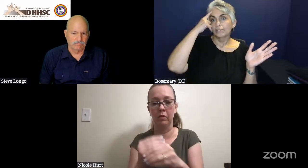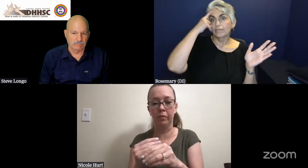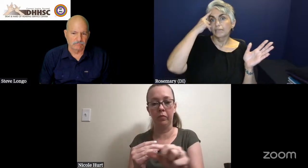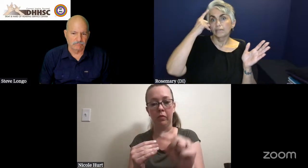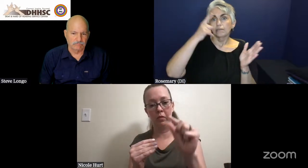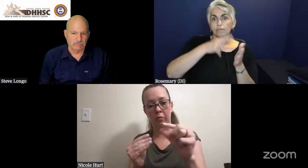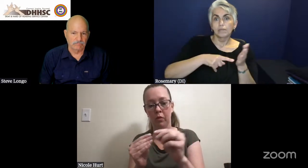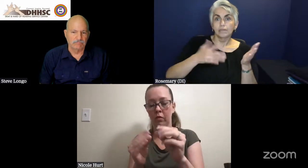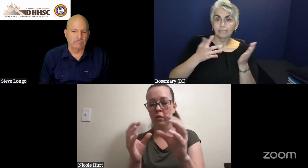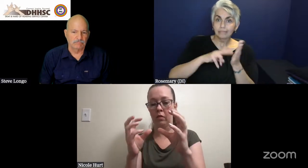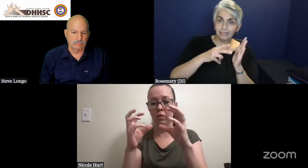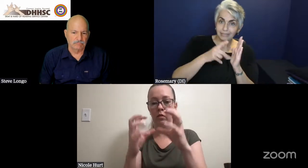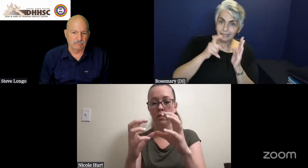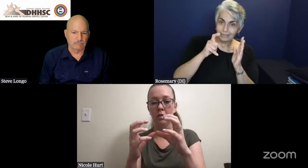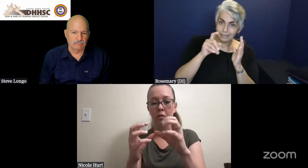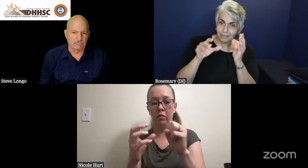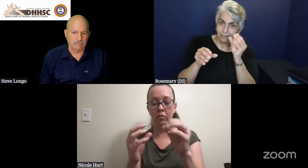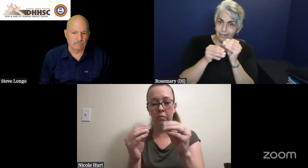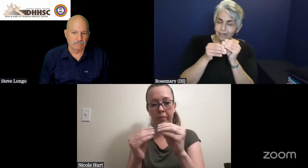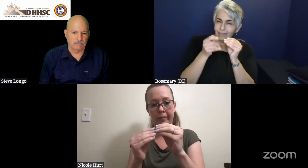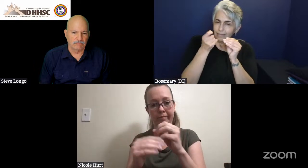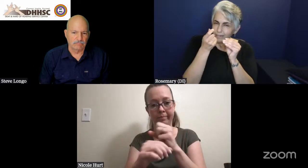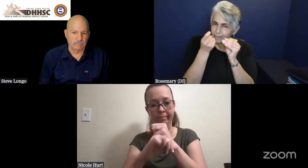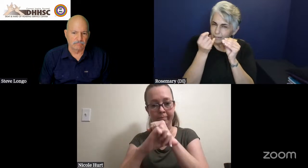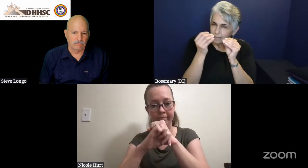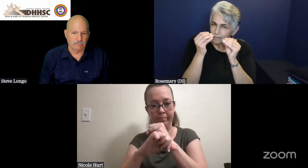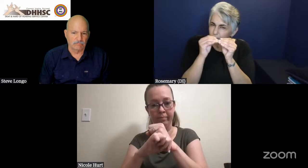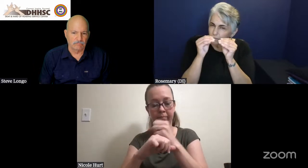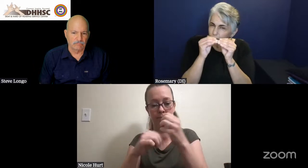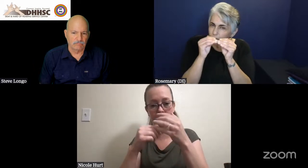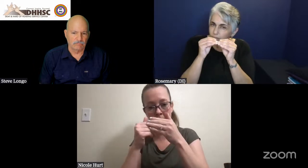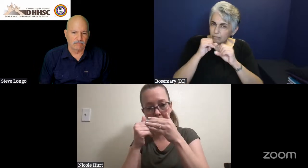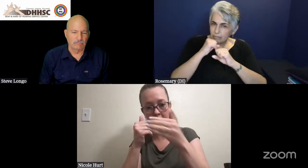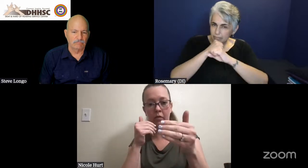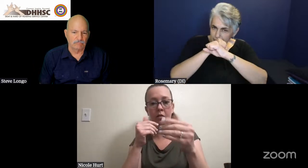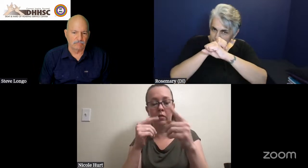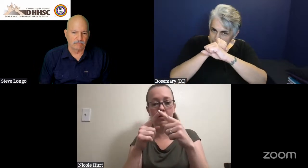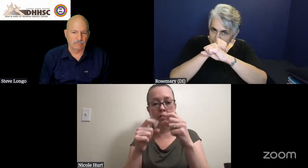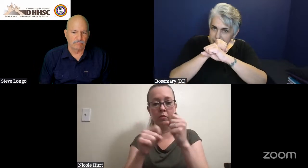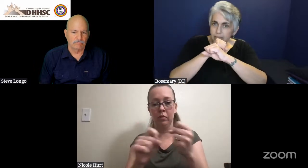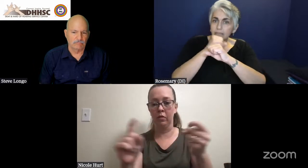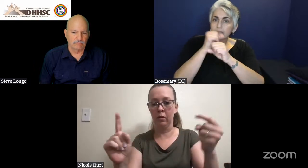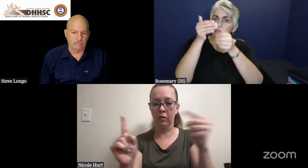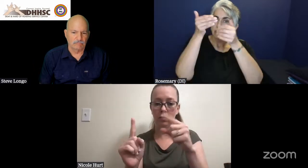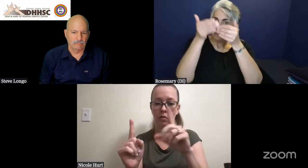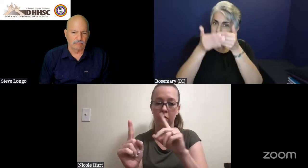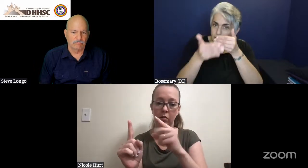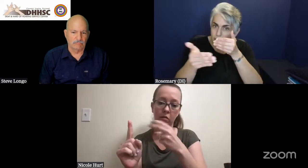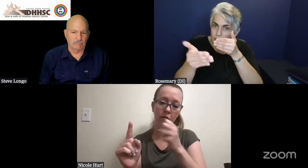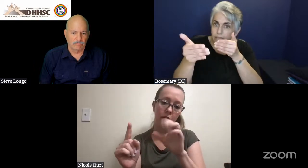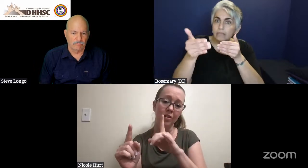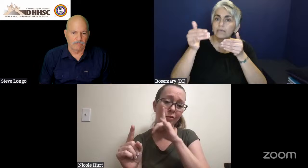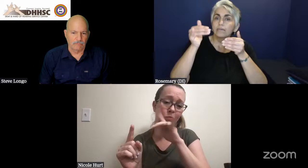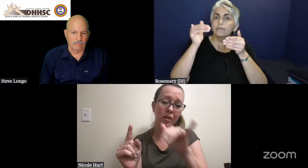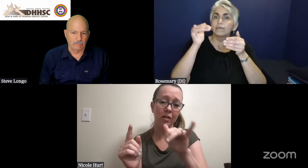I think Patty means to add a little bit more protection so that